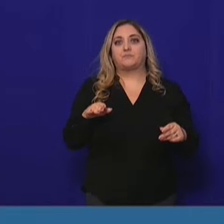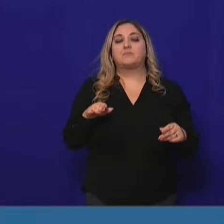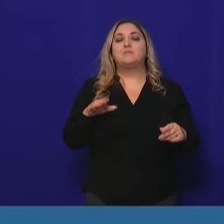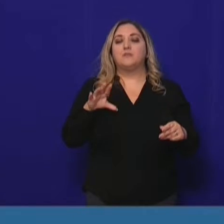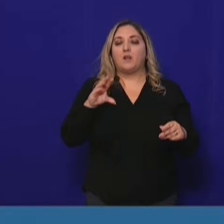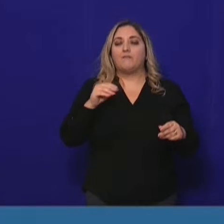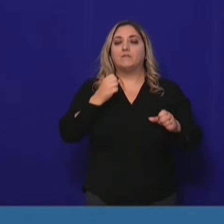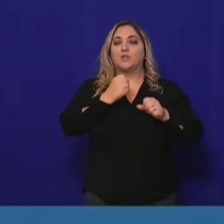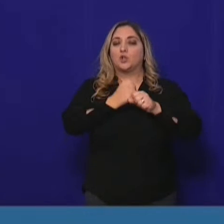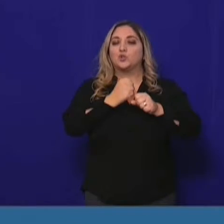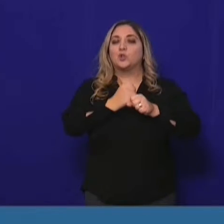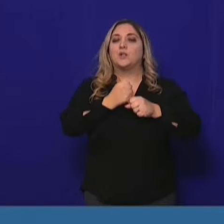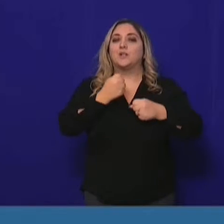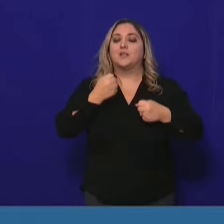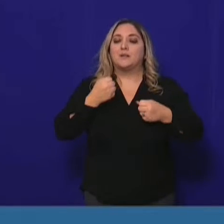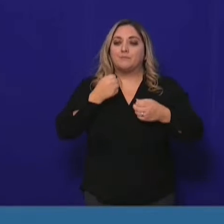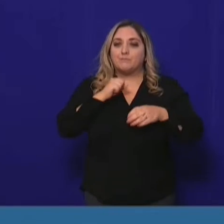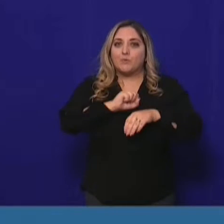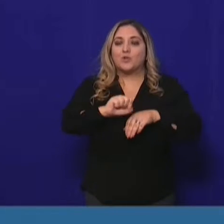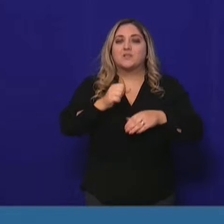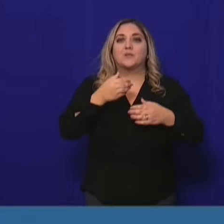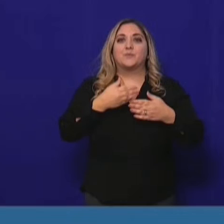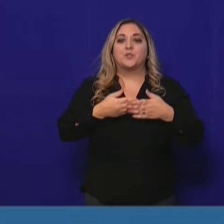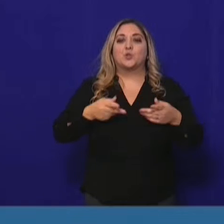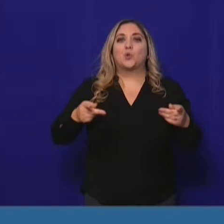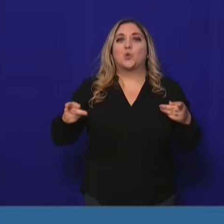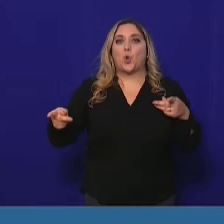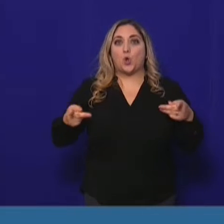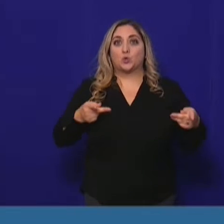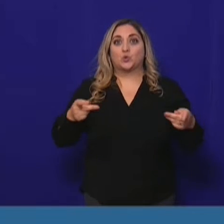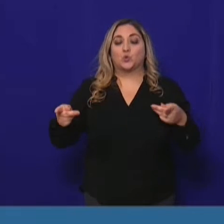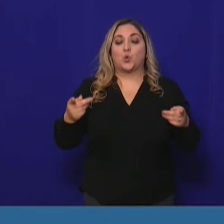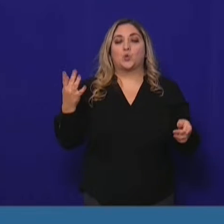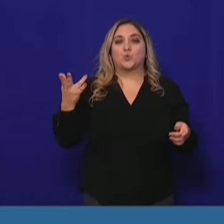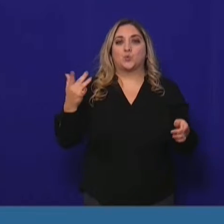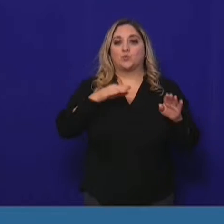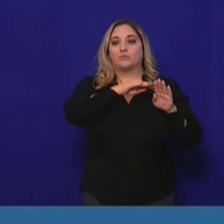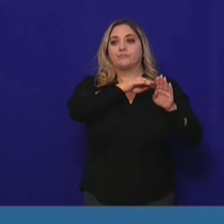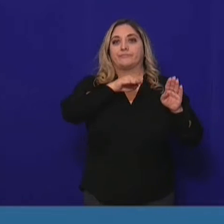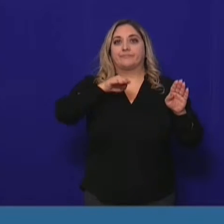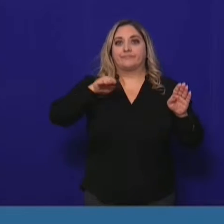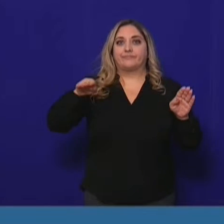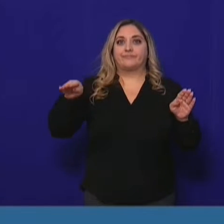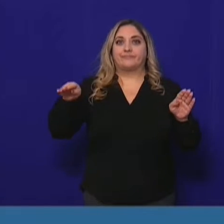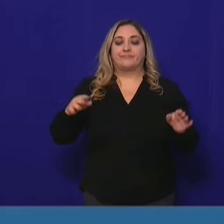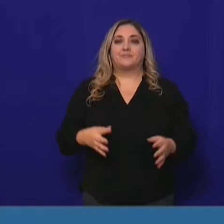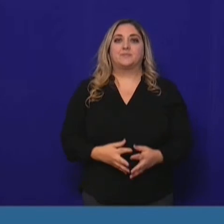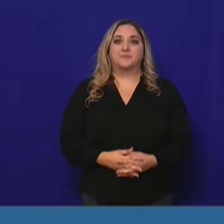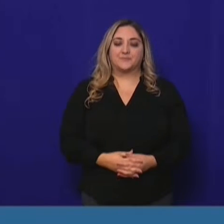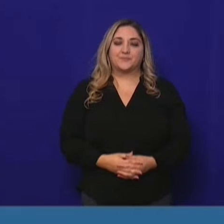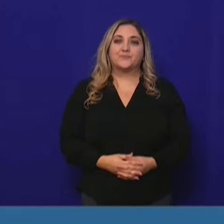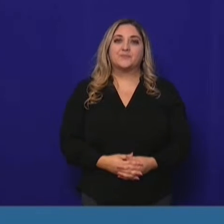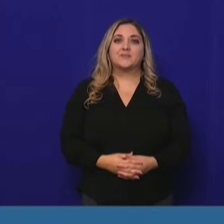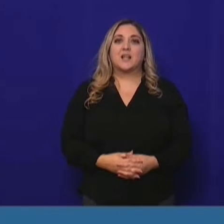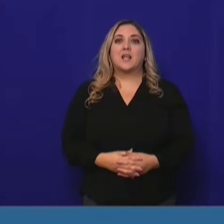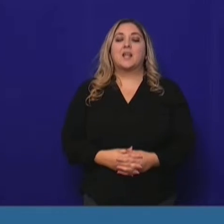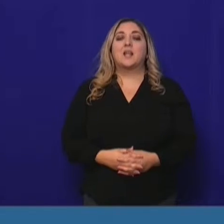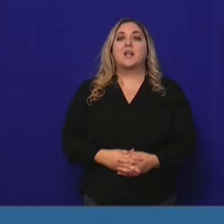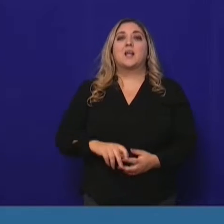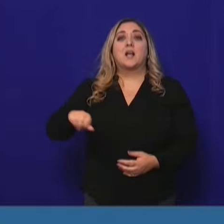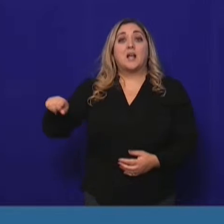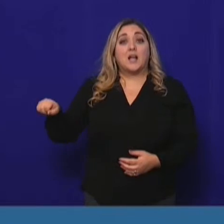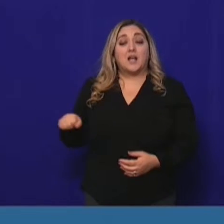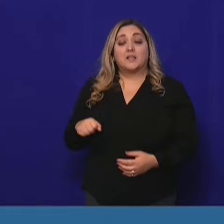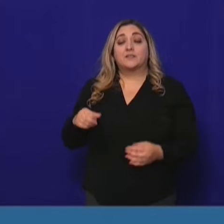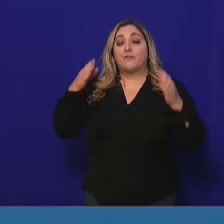li qegħdin fil-post biex aħna nżommu kemm jista' jkun in-numru ta' każijiet li huma stabbli. Aħna iffukajna